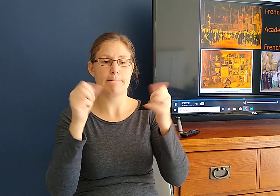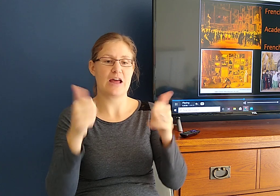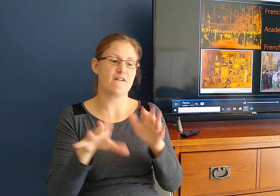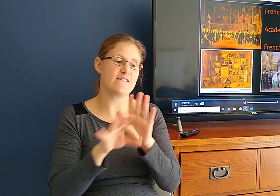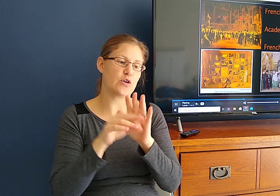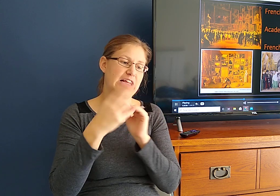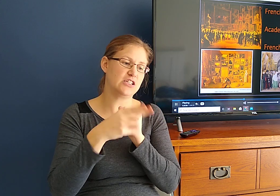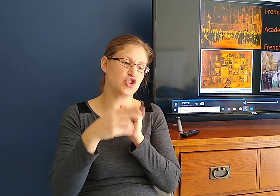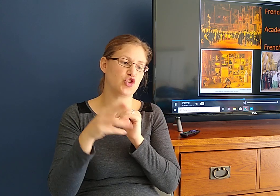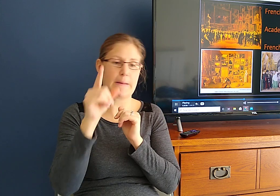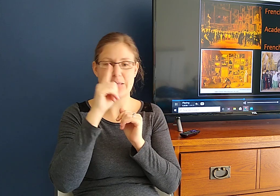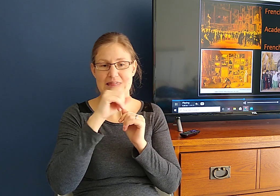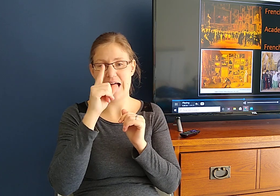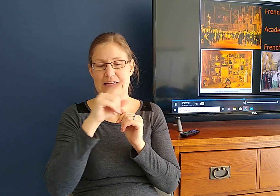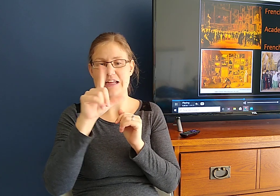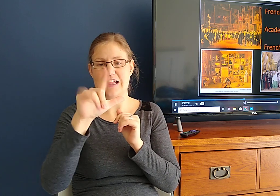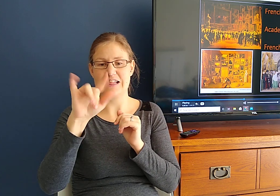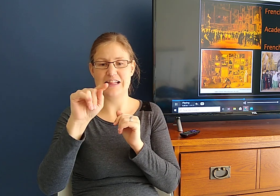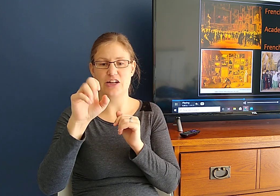literature, or exotic locations.